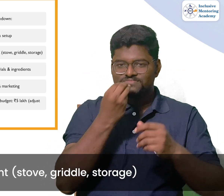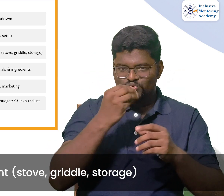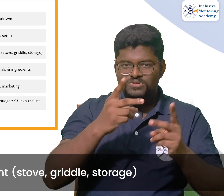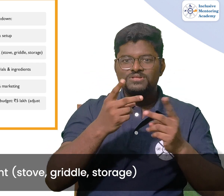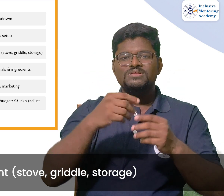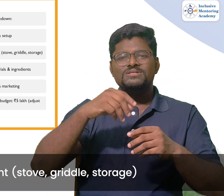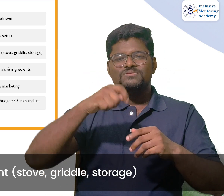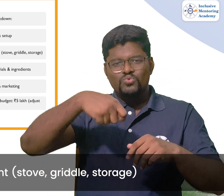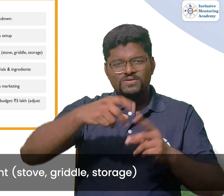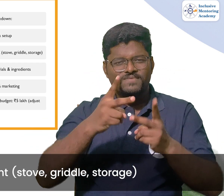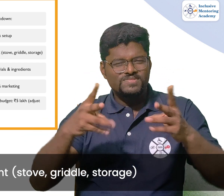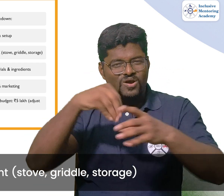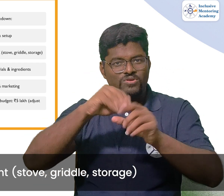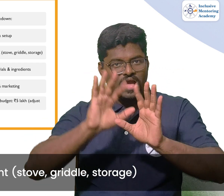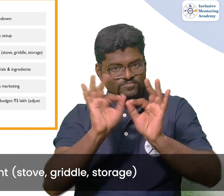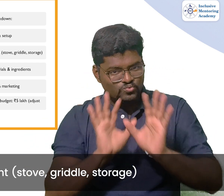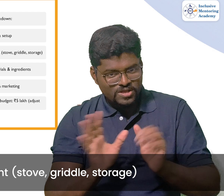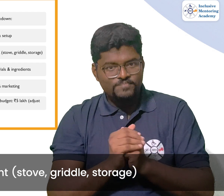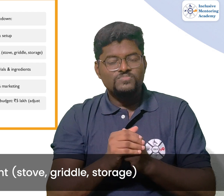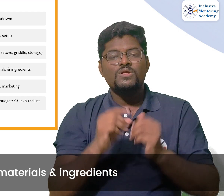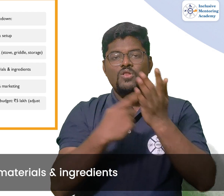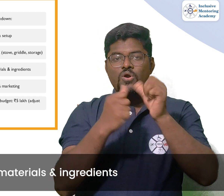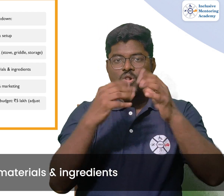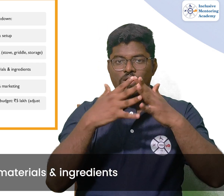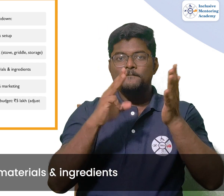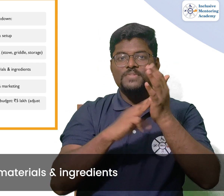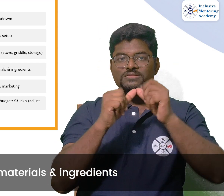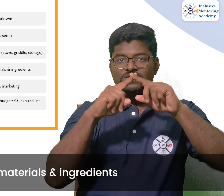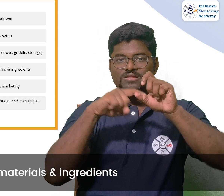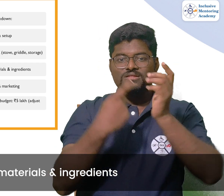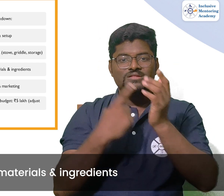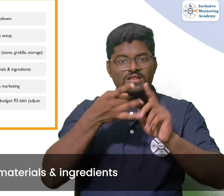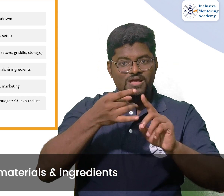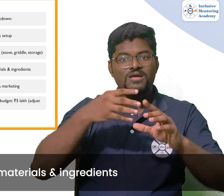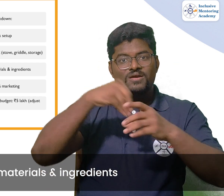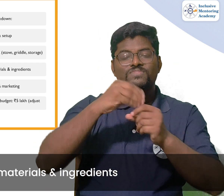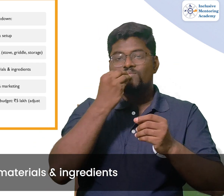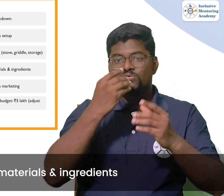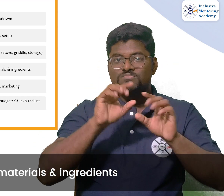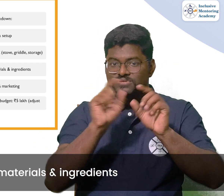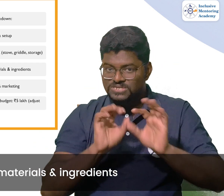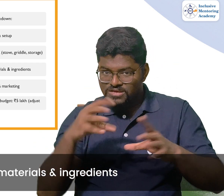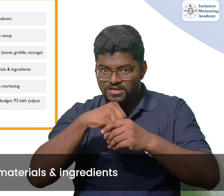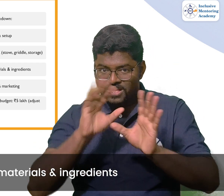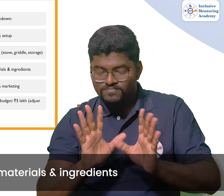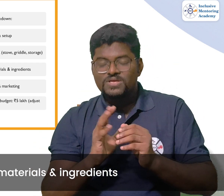Equipment, stove, griddle, storage. Raw materials and ingredients.